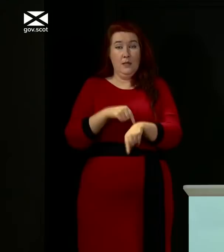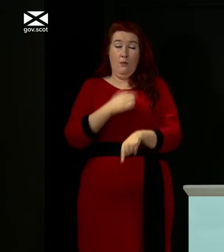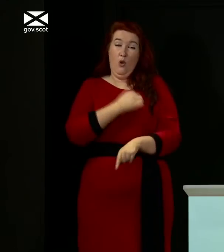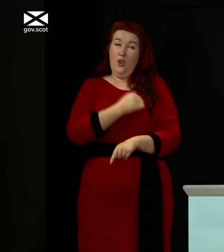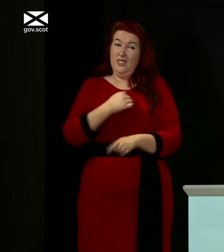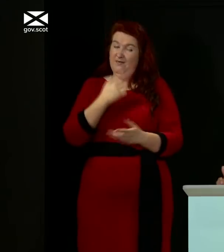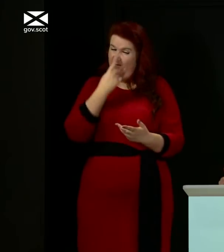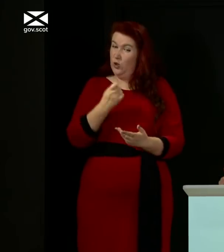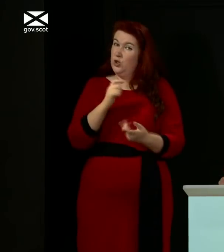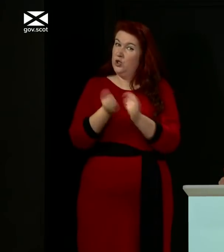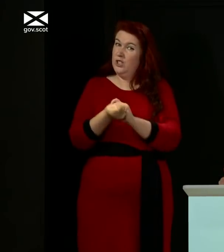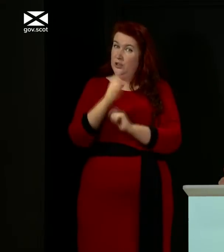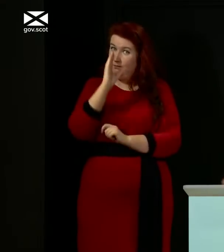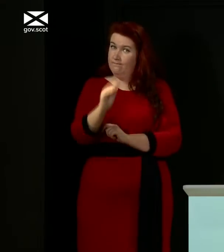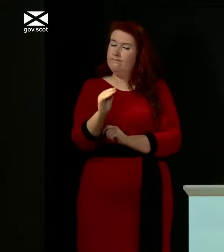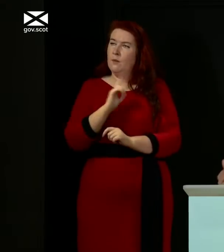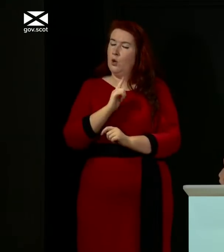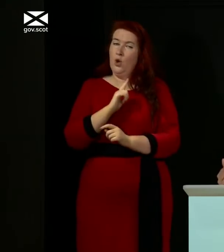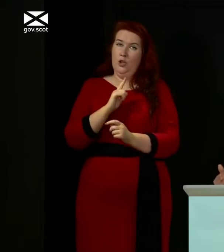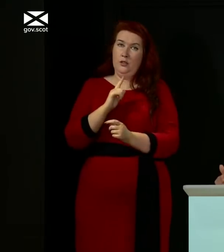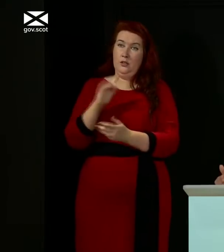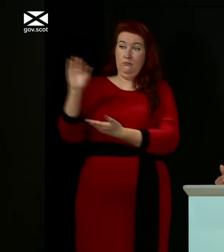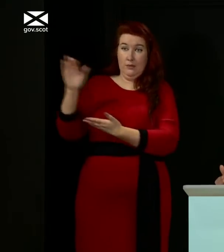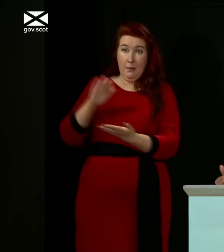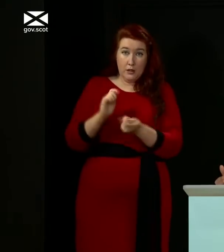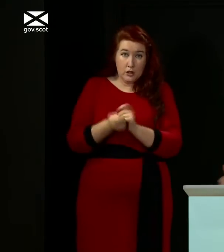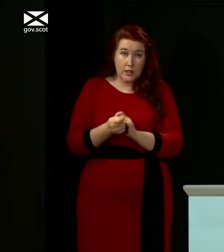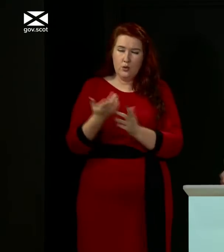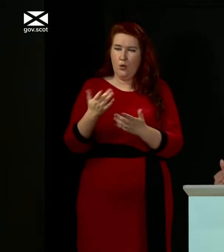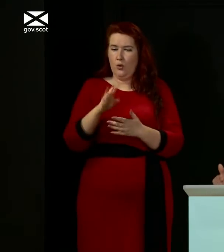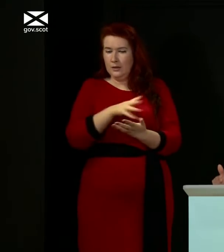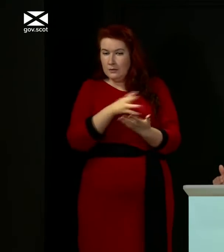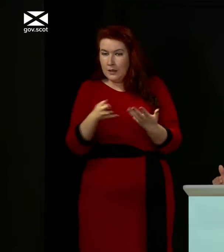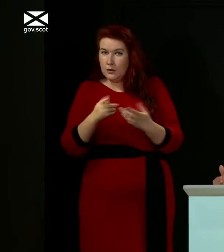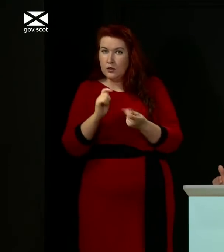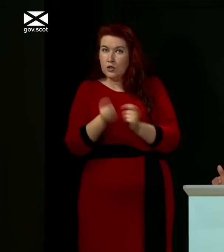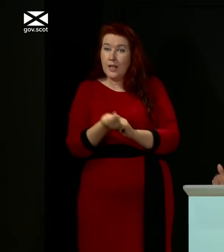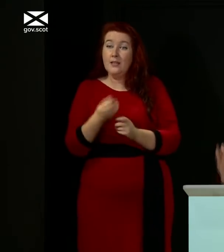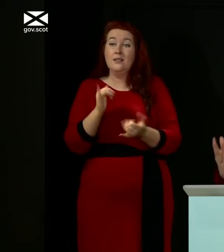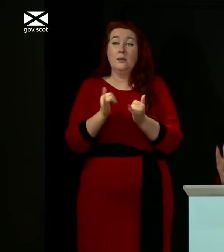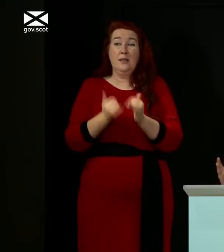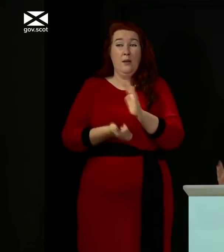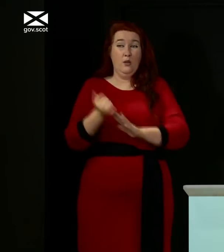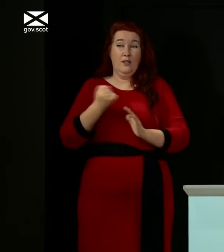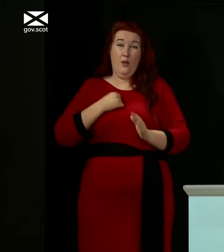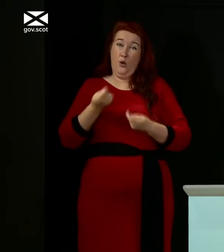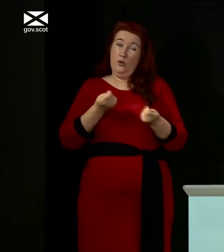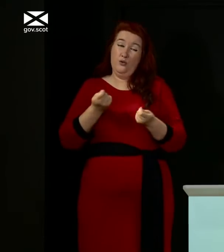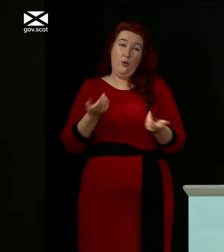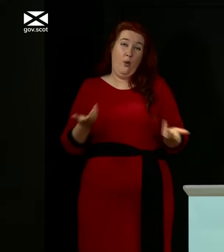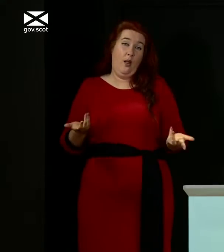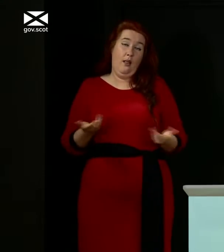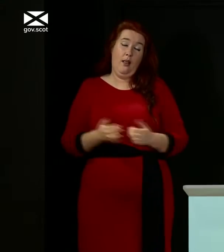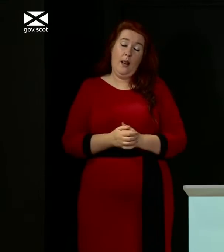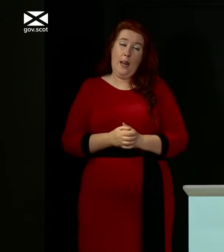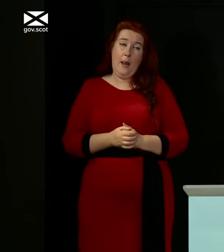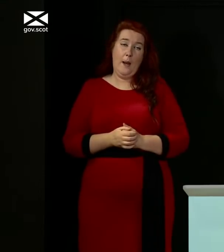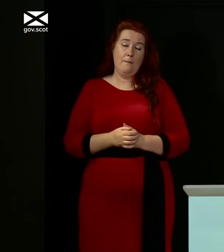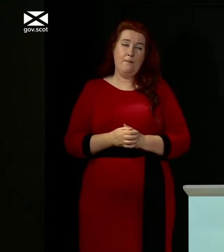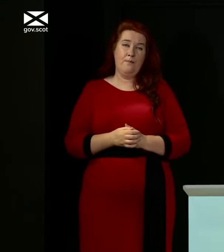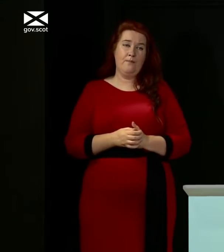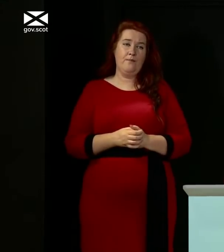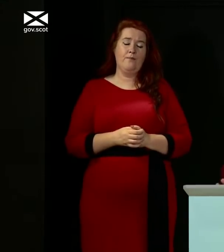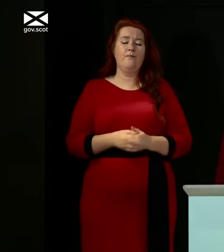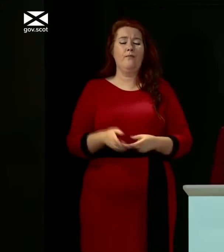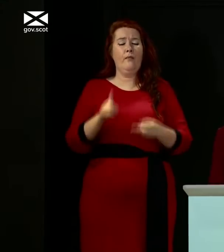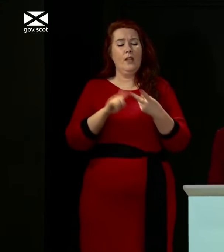change as some of these things change, and some of what changes is out with our control. And I still think that's the best way to do